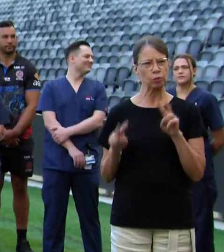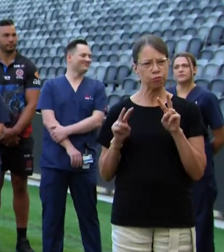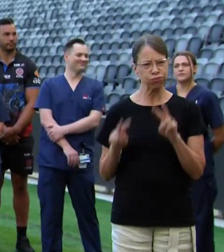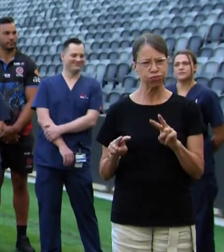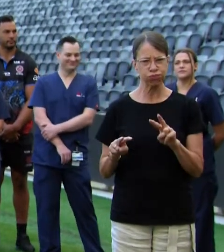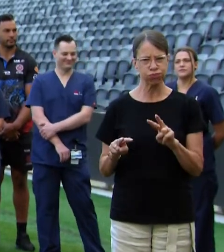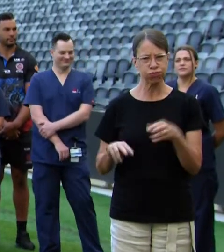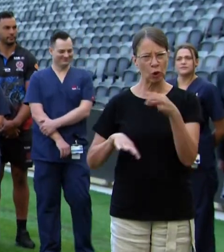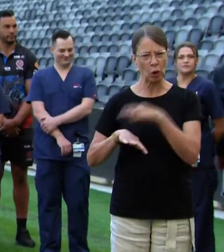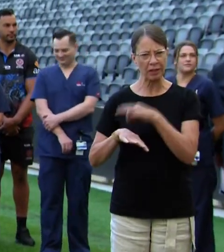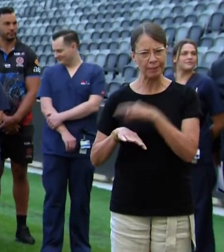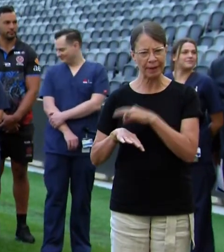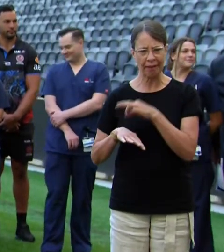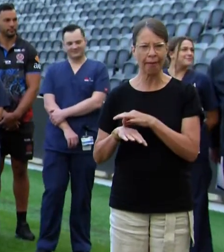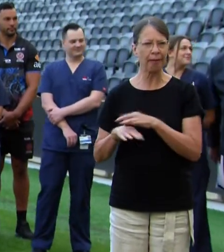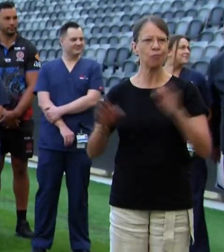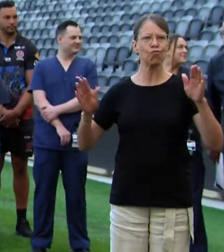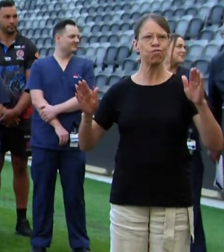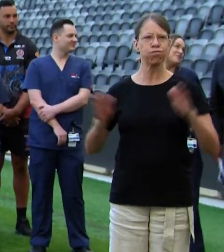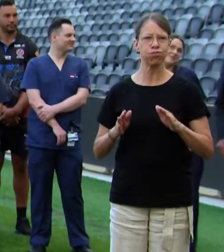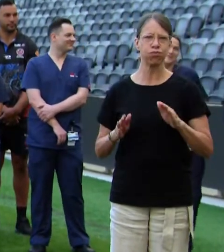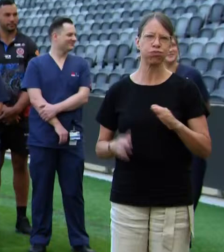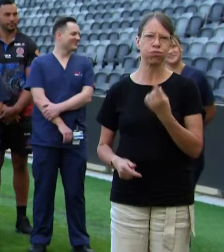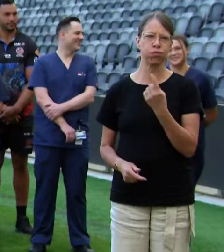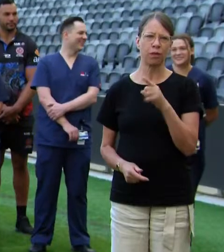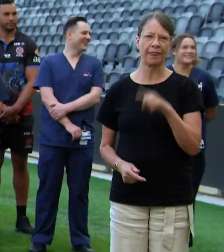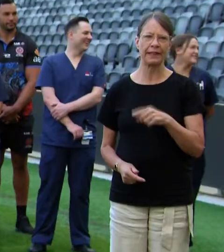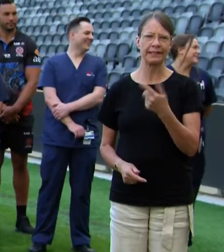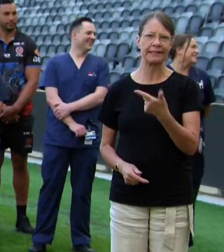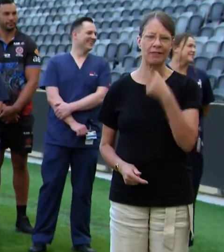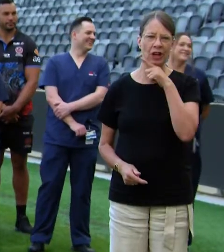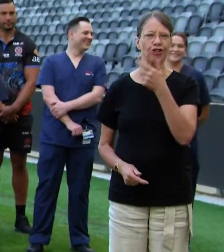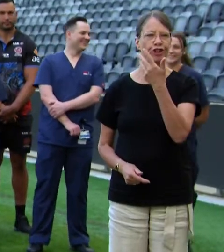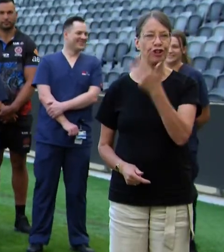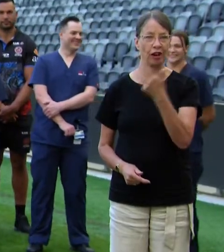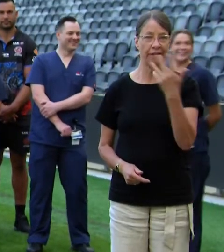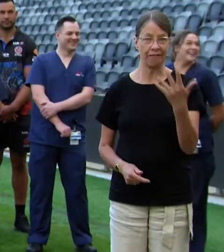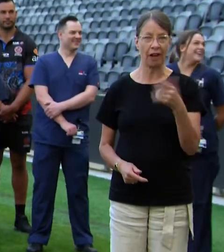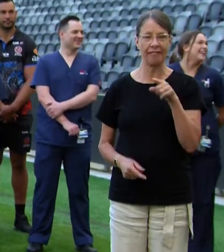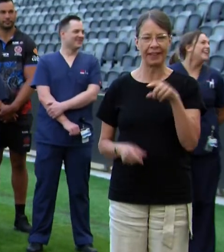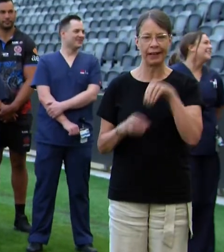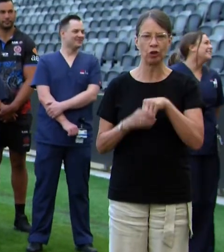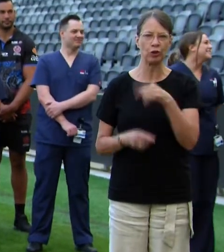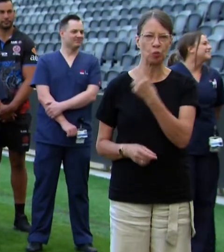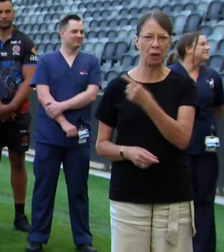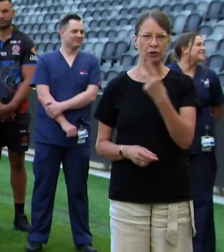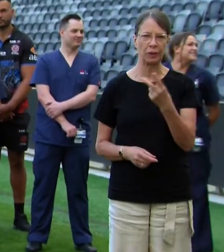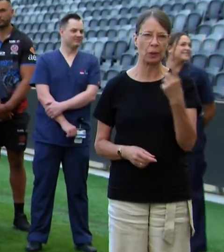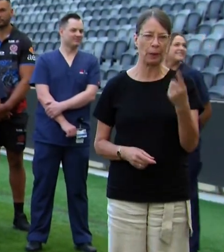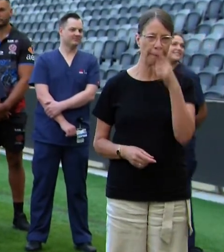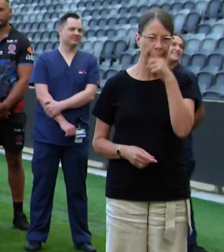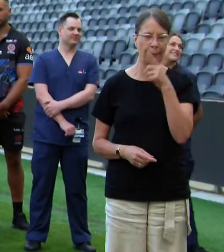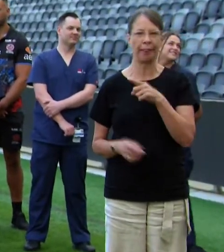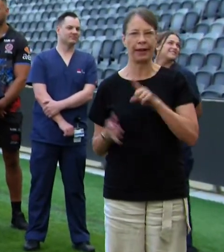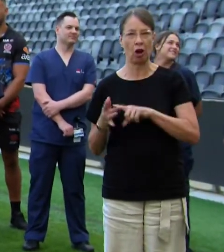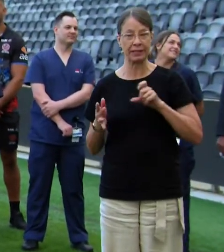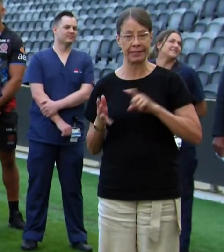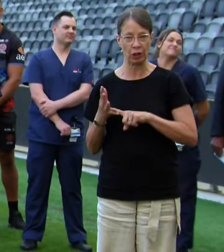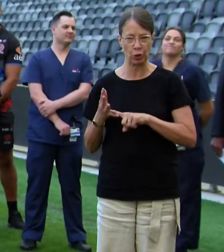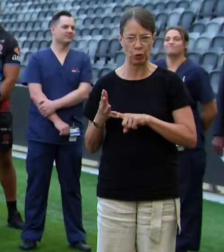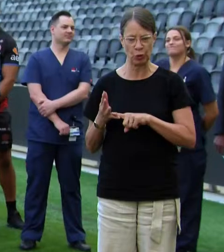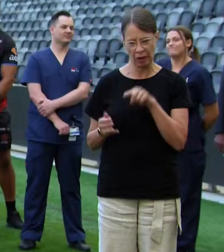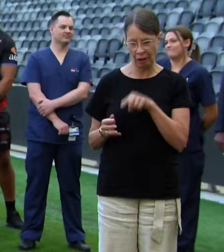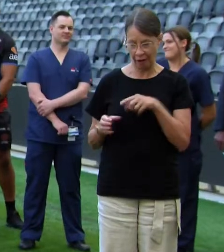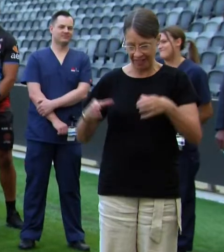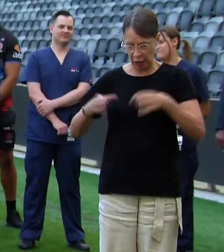hospital system. We've got 1,795 people in hospital, including 121 people in ICU, of whom